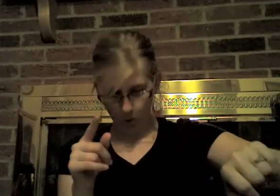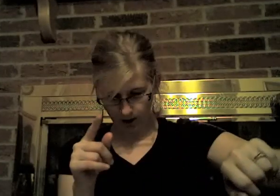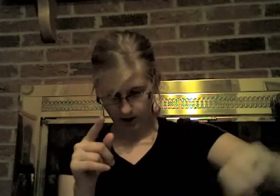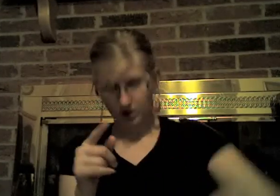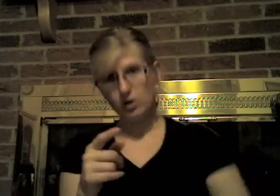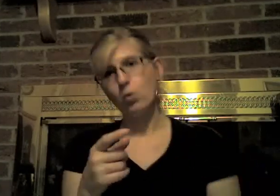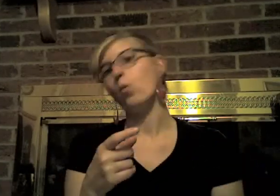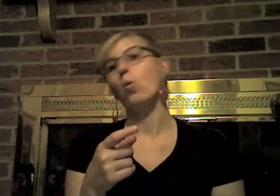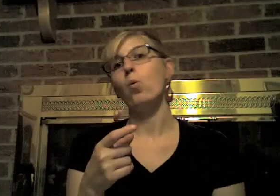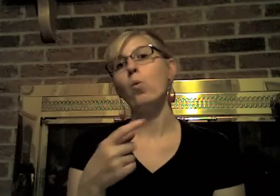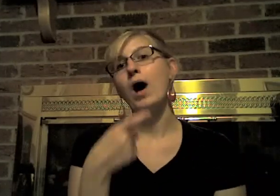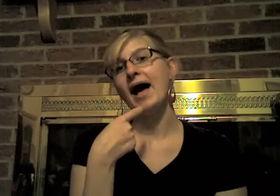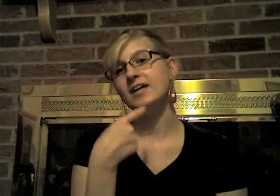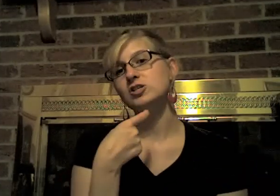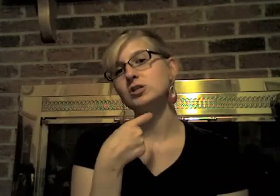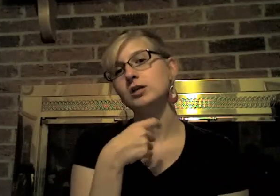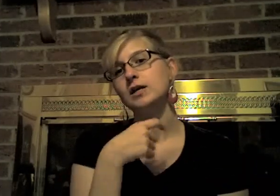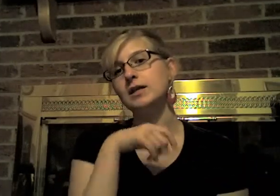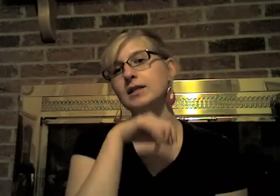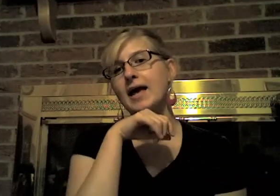or watch, like